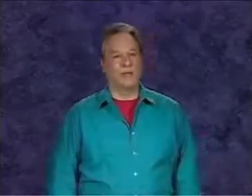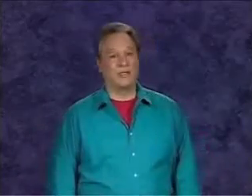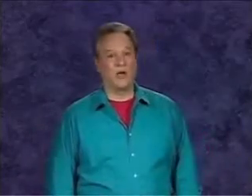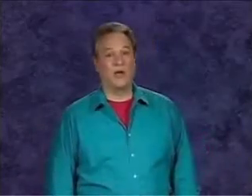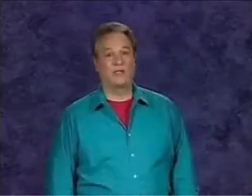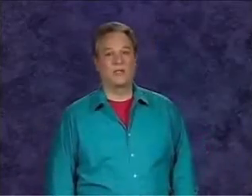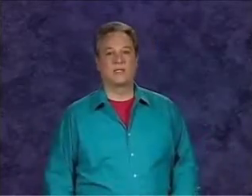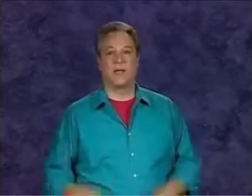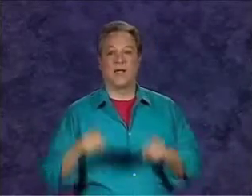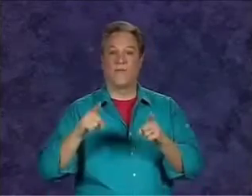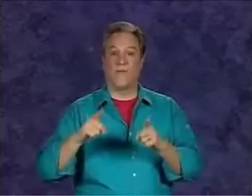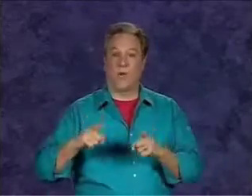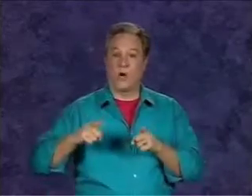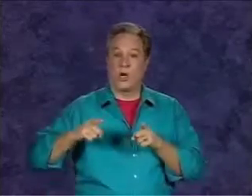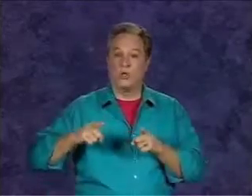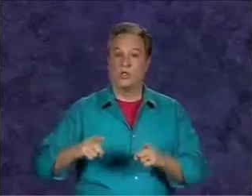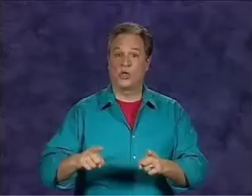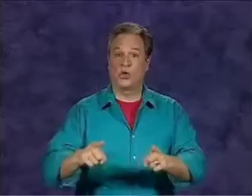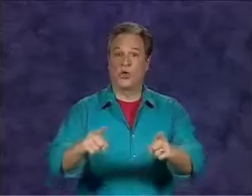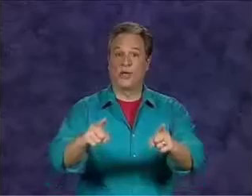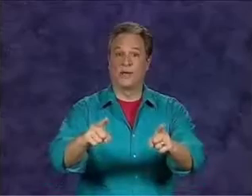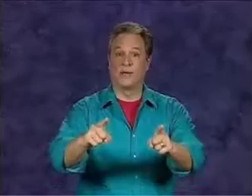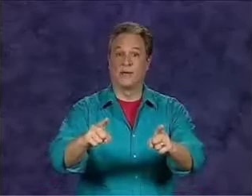is also the sign for during.